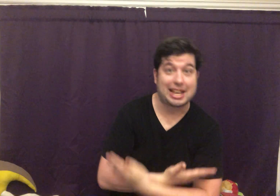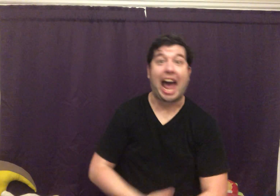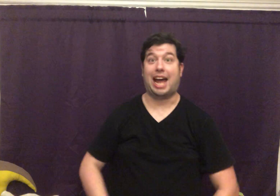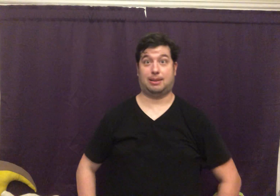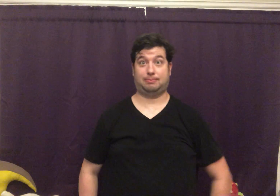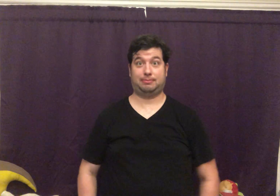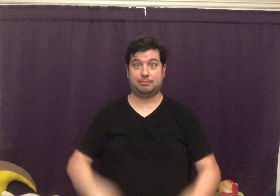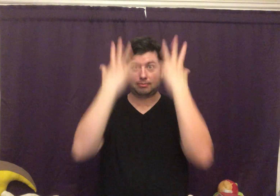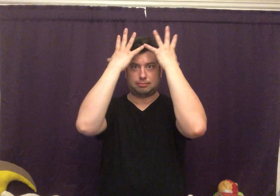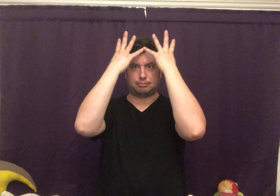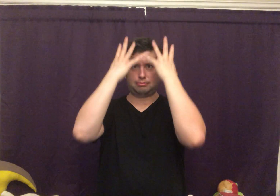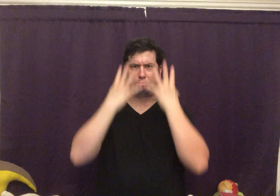Sad.